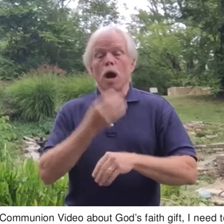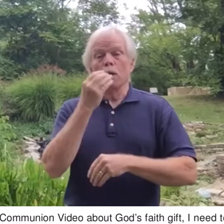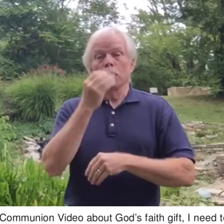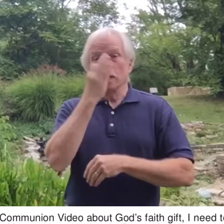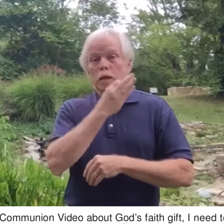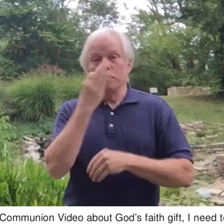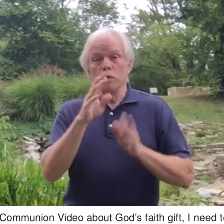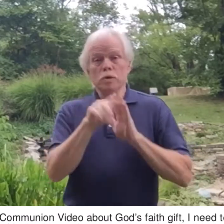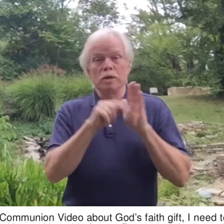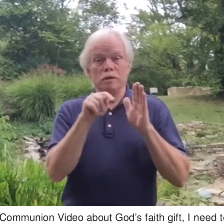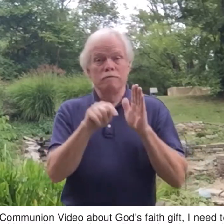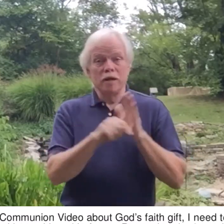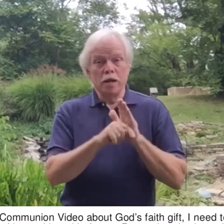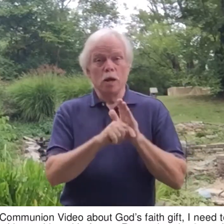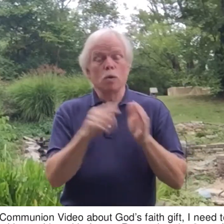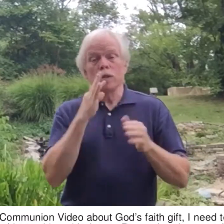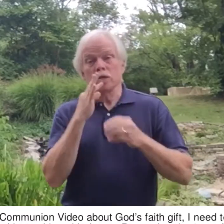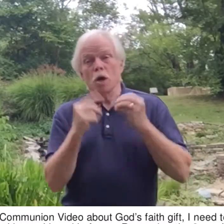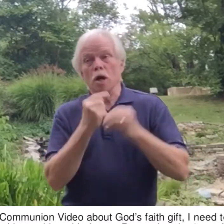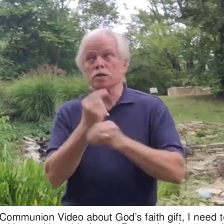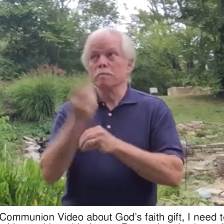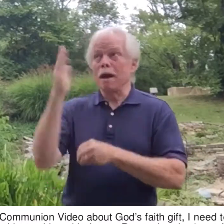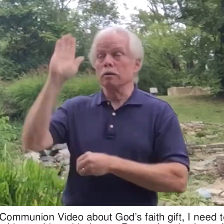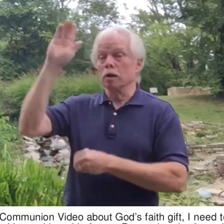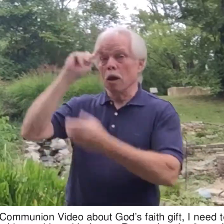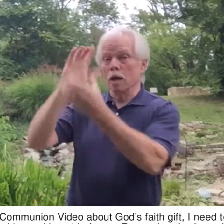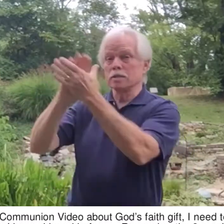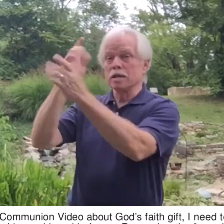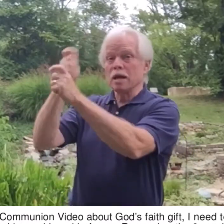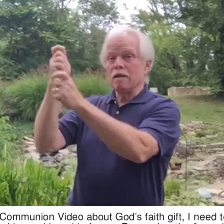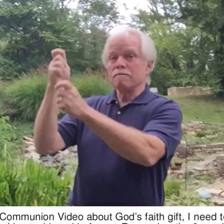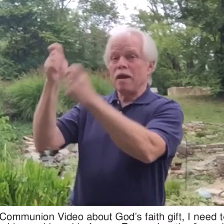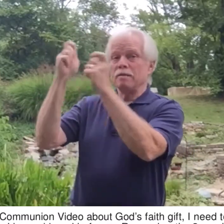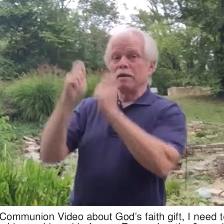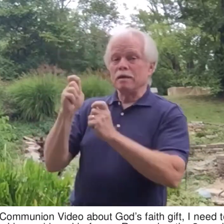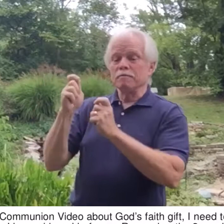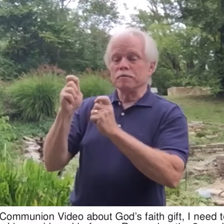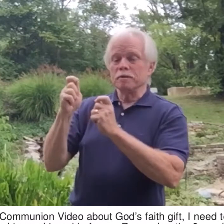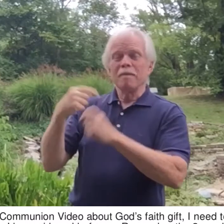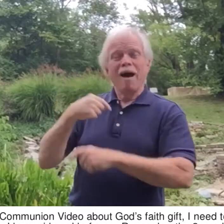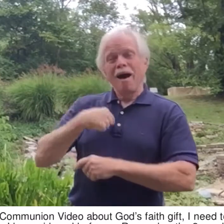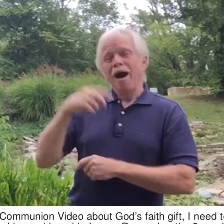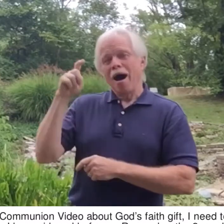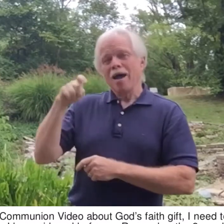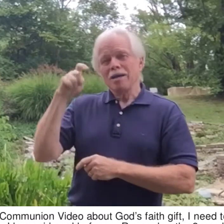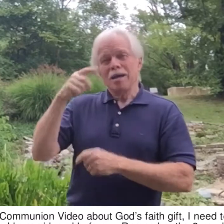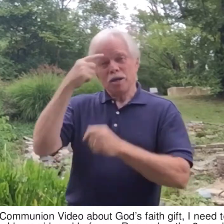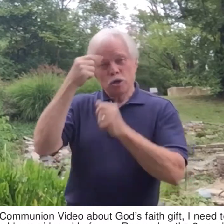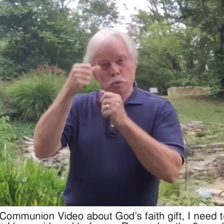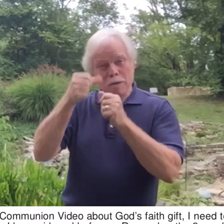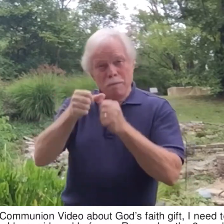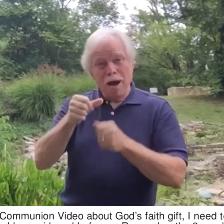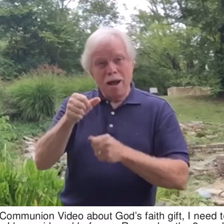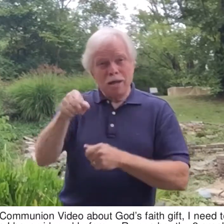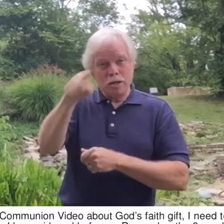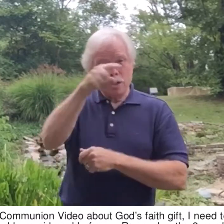our communion video that talks about God's faith gift, I need to remind